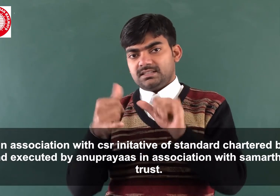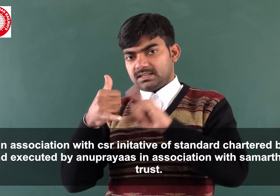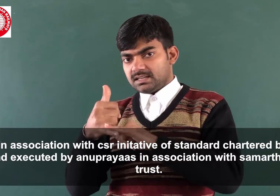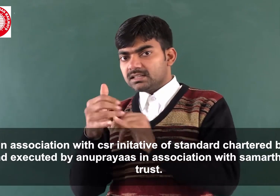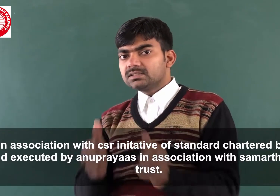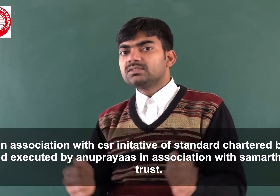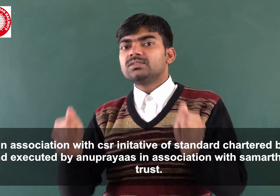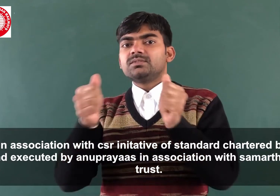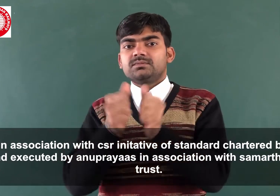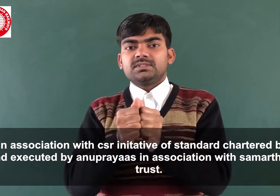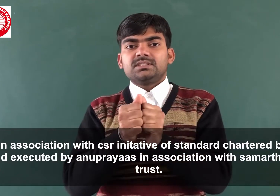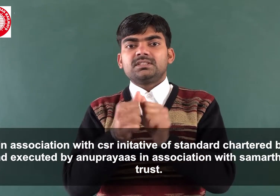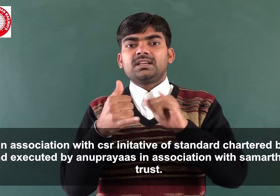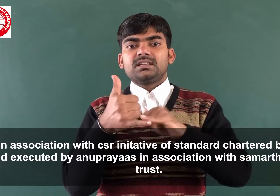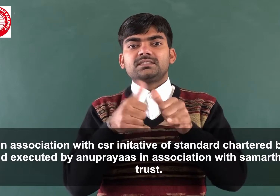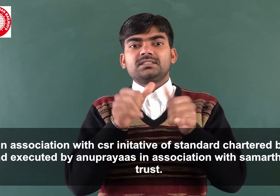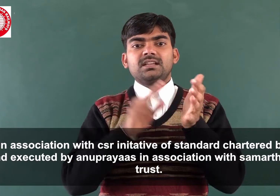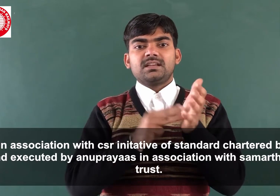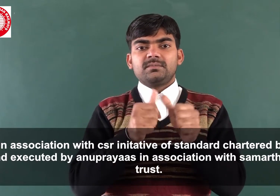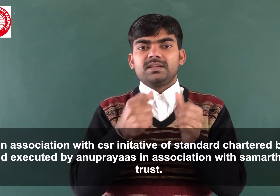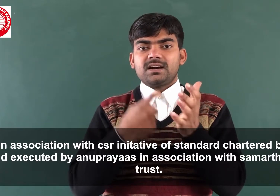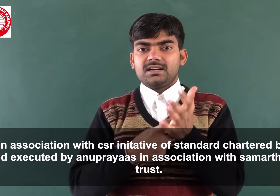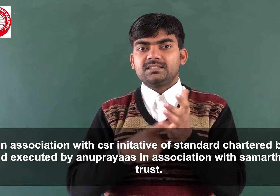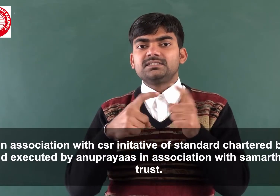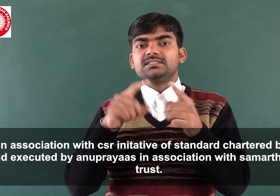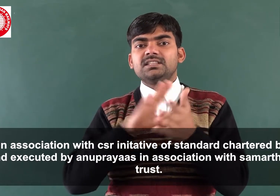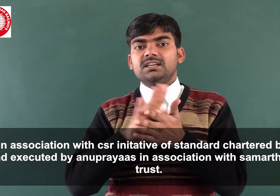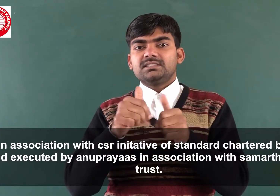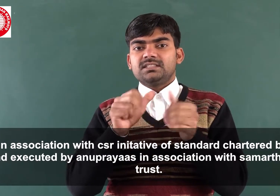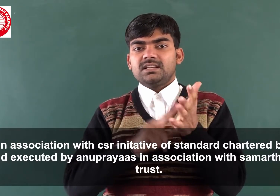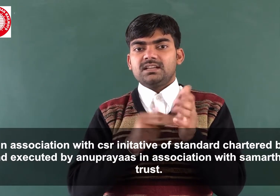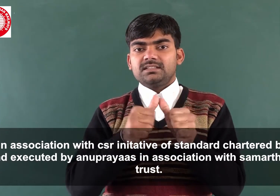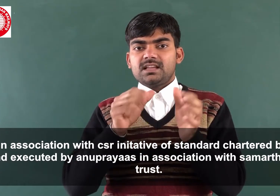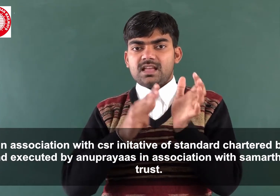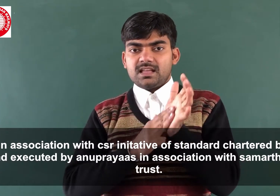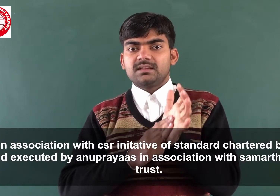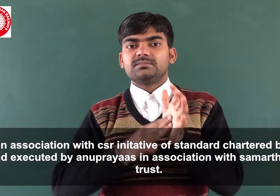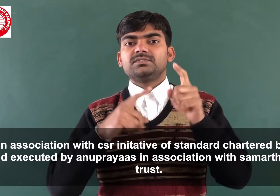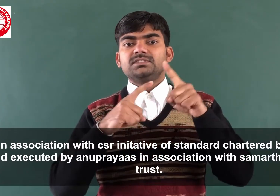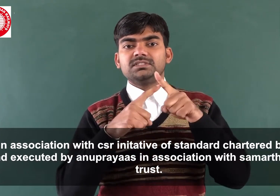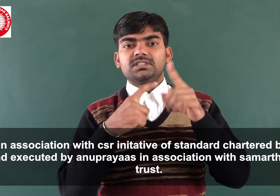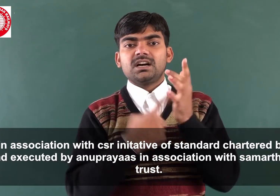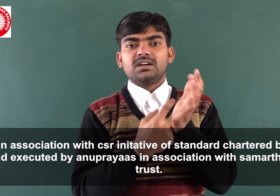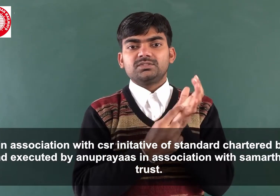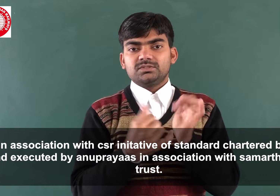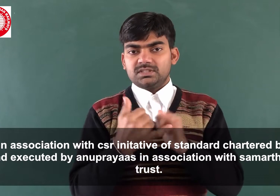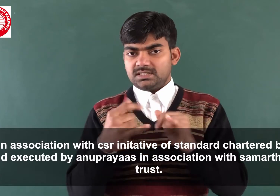CSR initiative of Standard Chartered Bank and executed by Anuprayaas in association